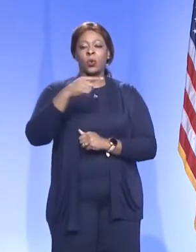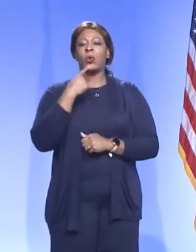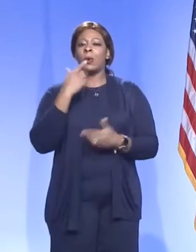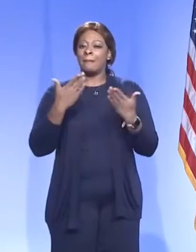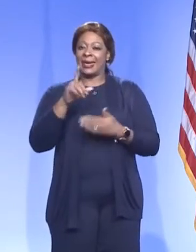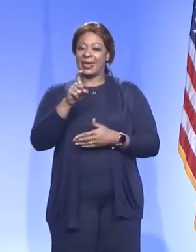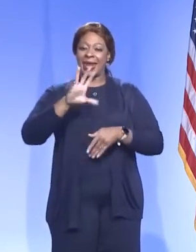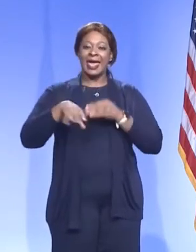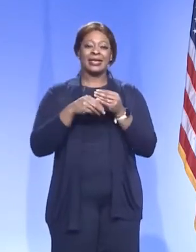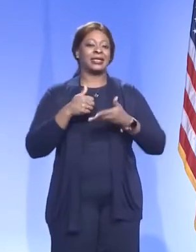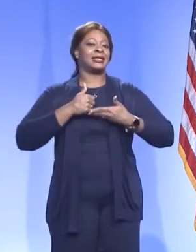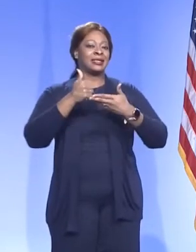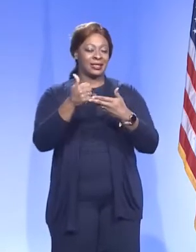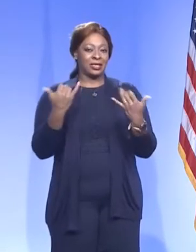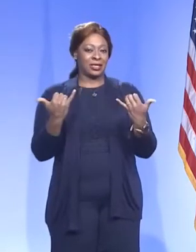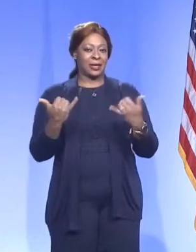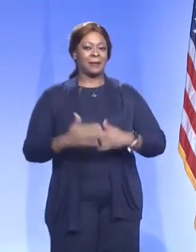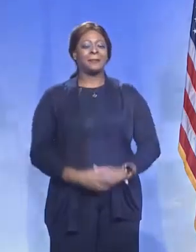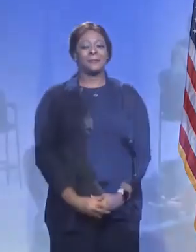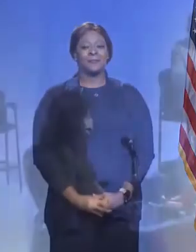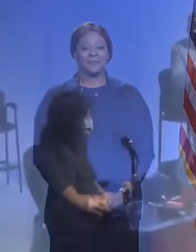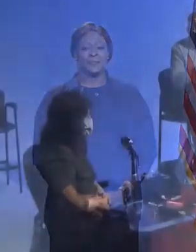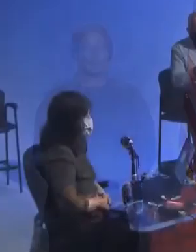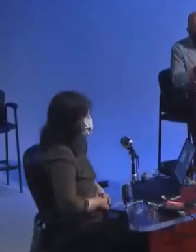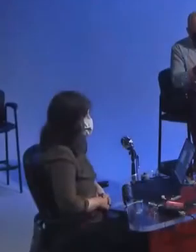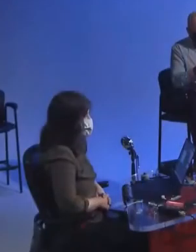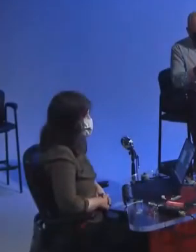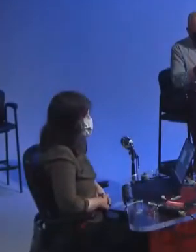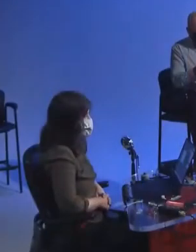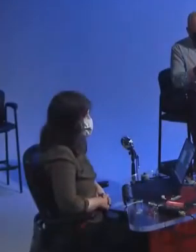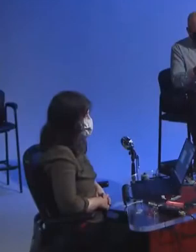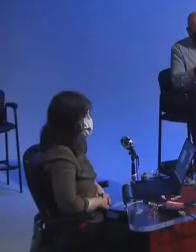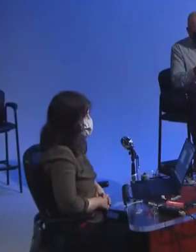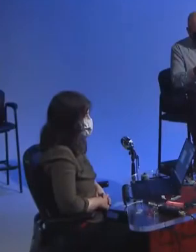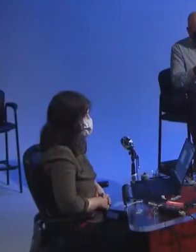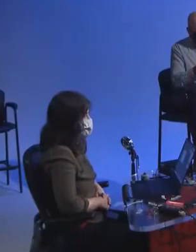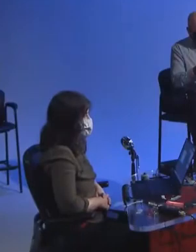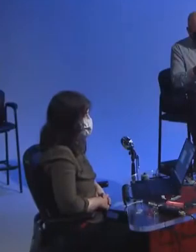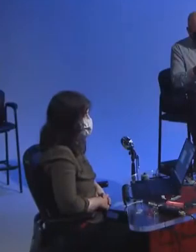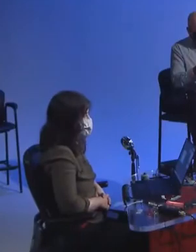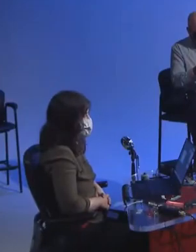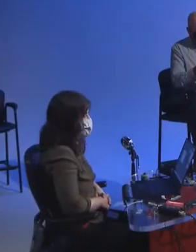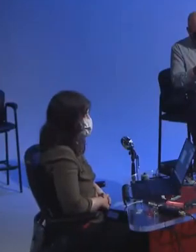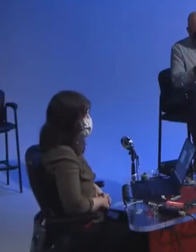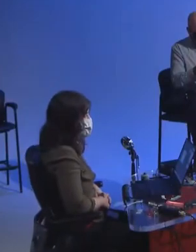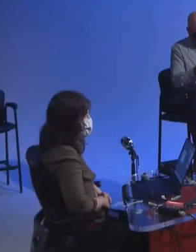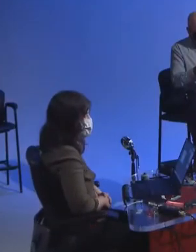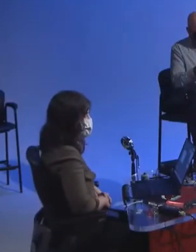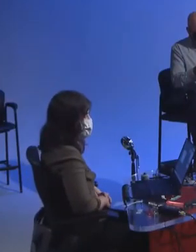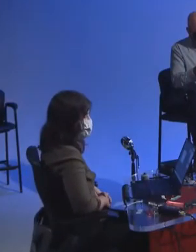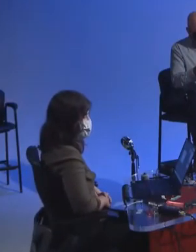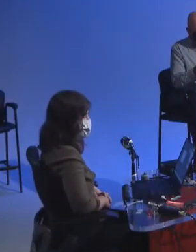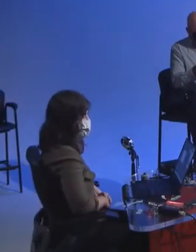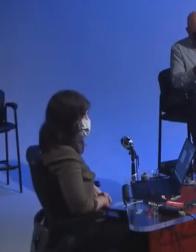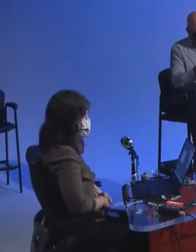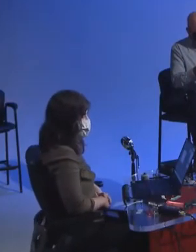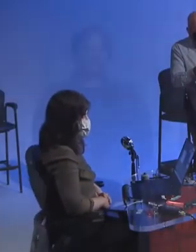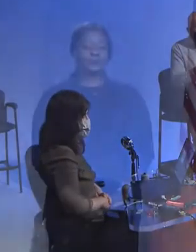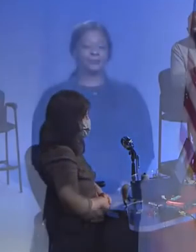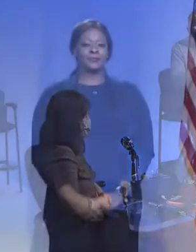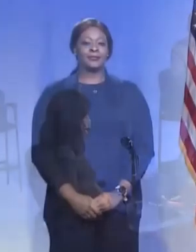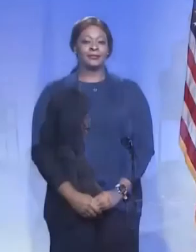risk of mortality. 55 years old is not very old. And that is where the increased risk of mortality